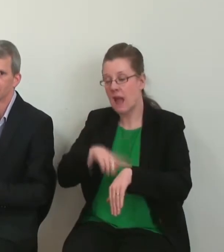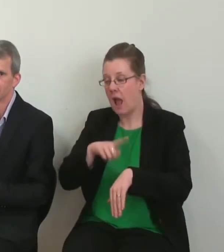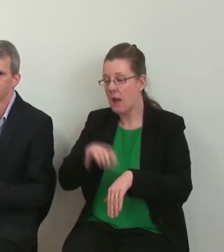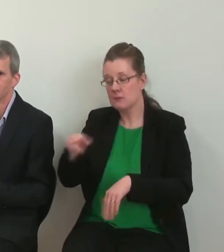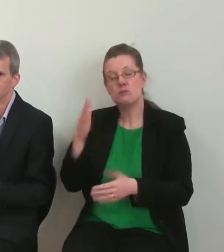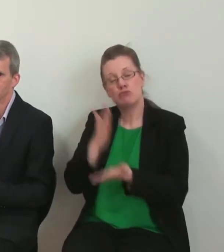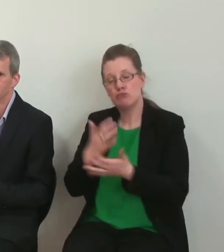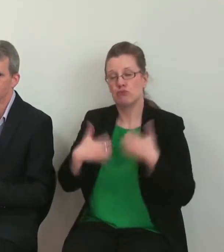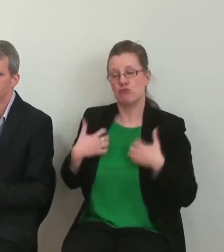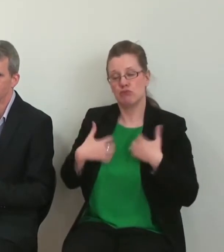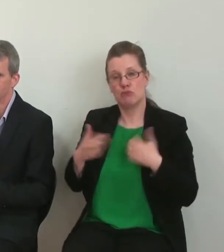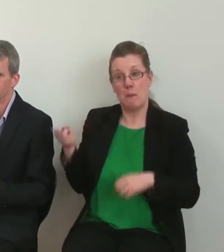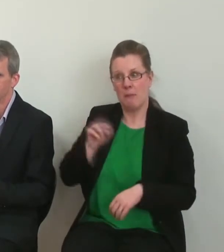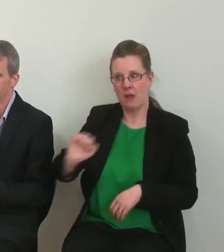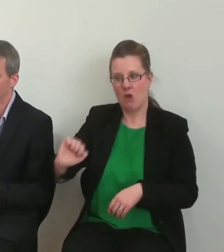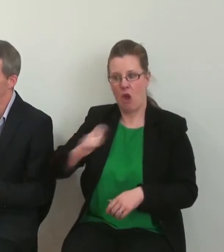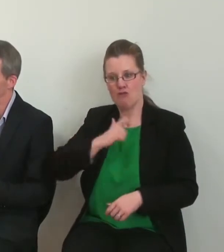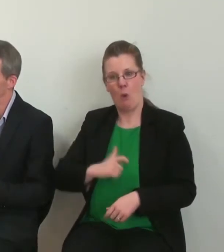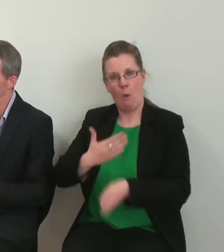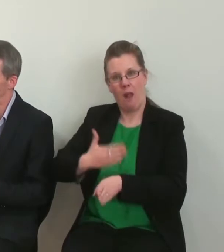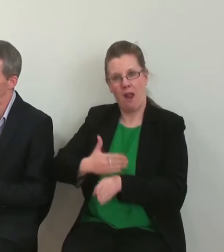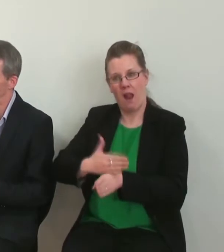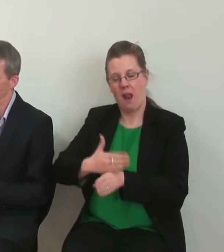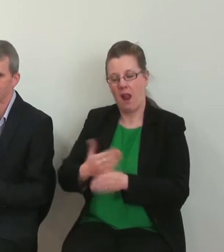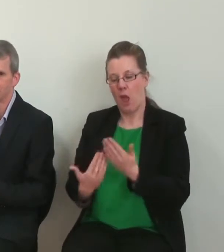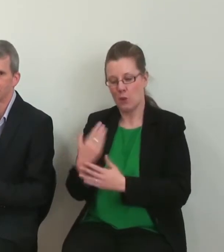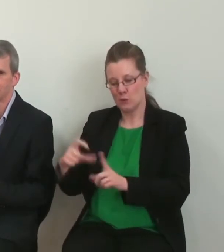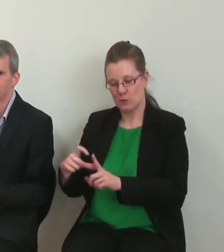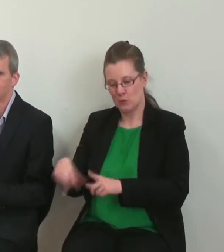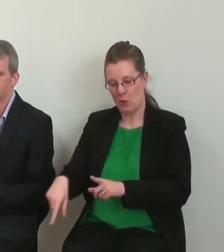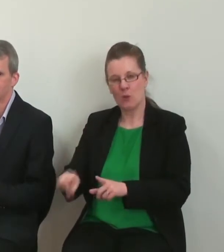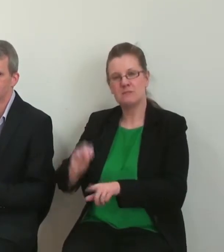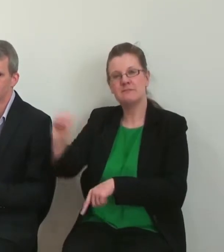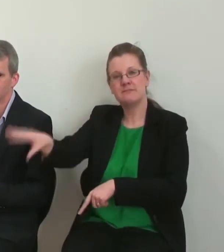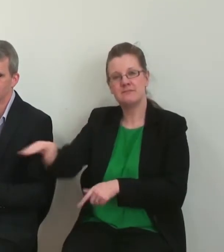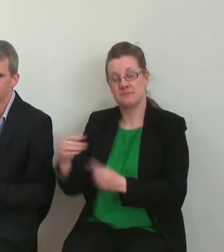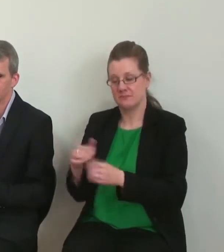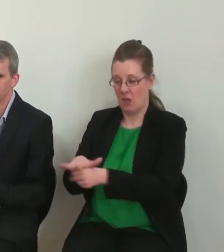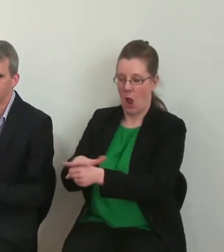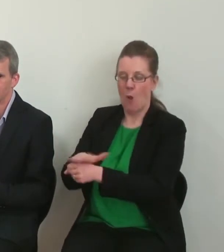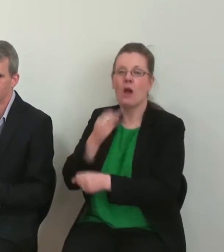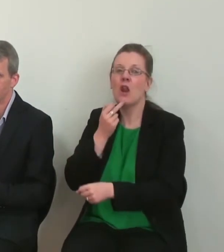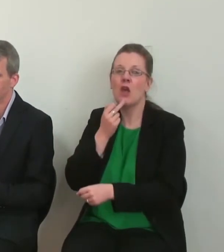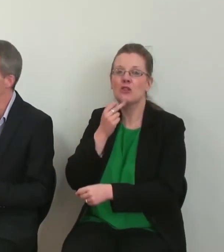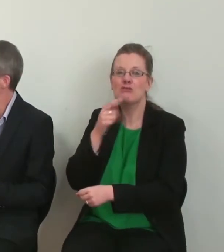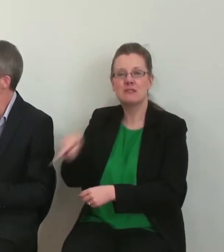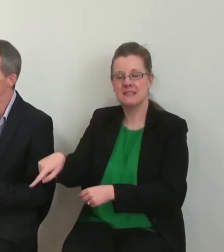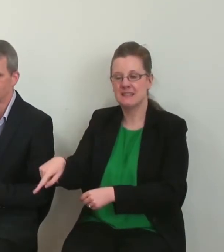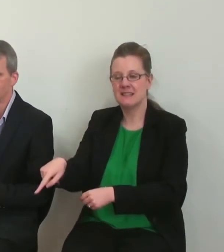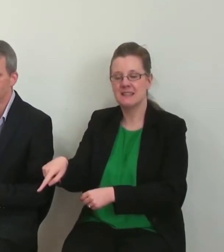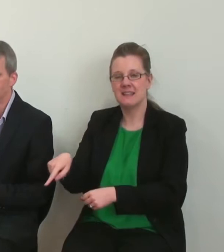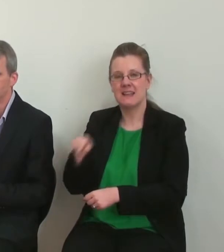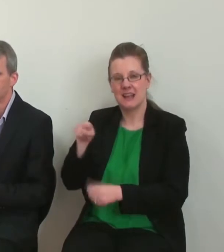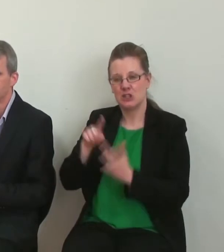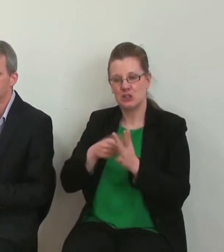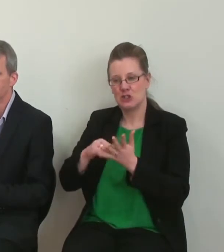excited to get back into her role. Her new daughter has a place at a local nursery, and Jasmine is keen to learn